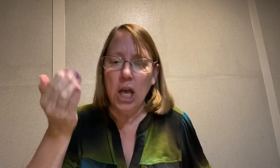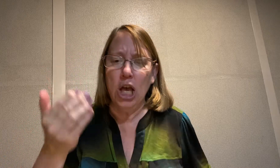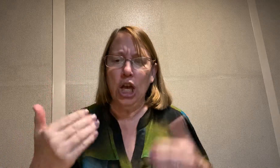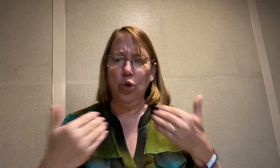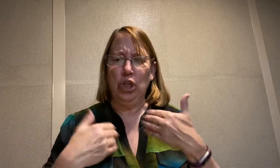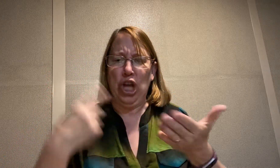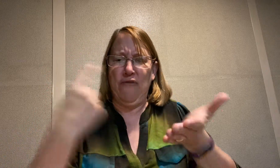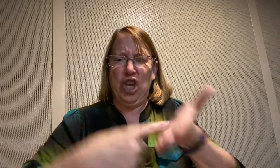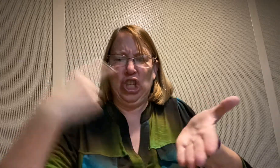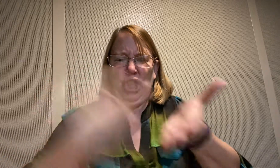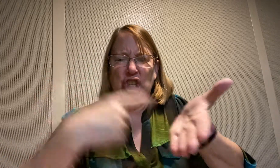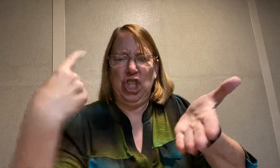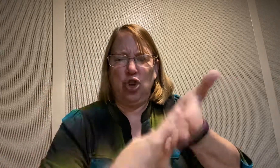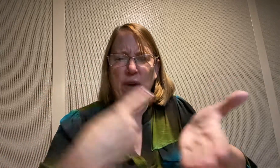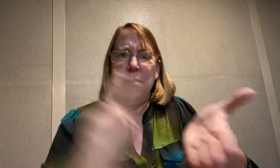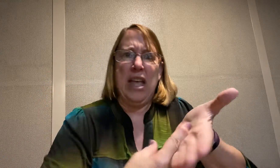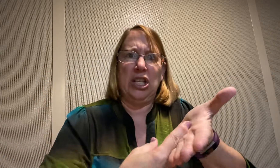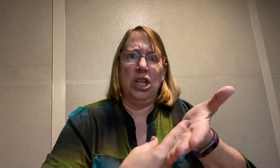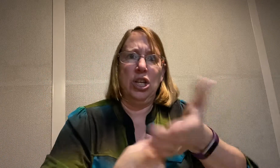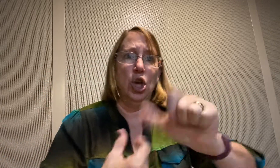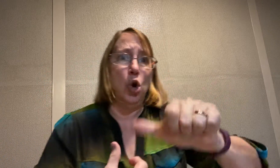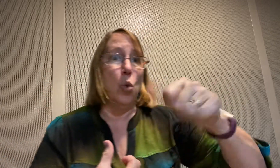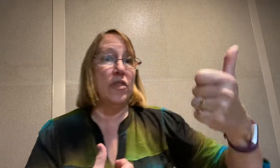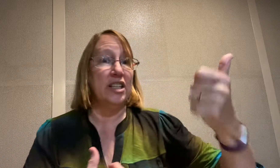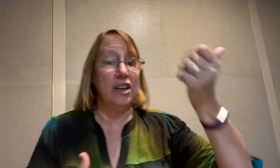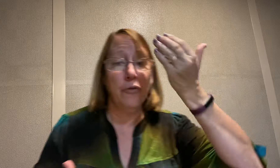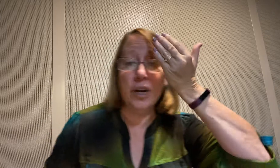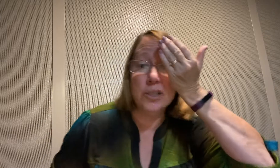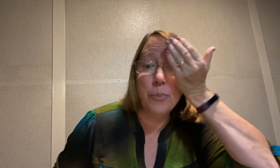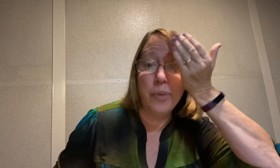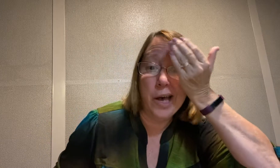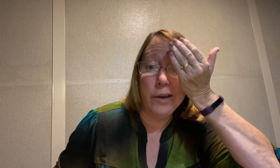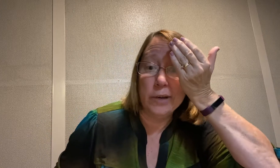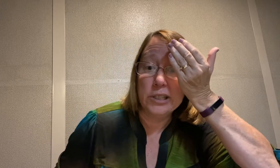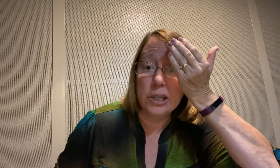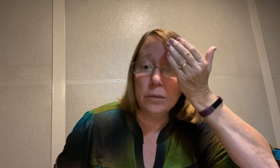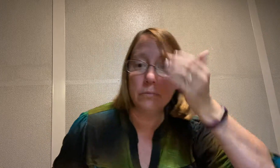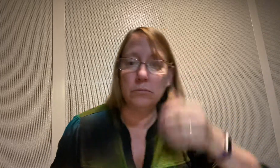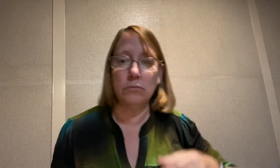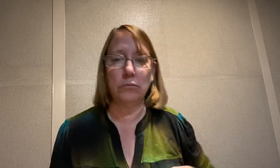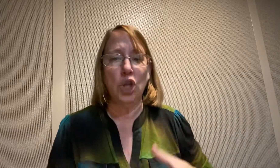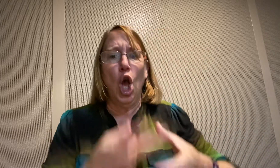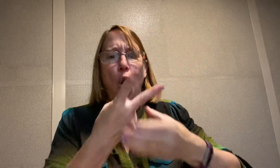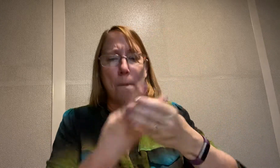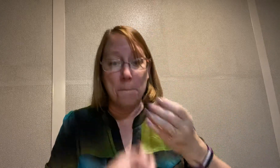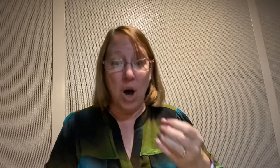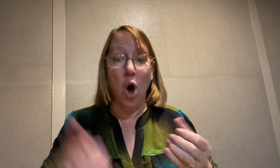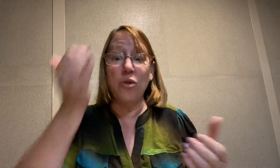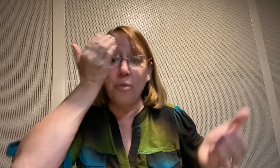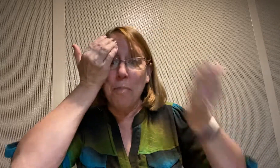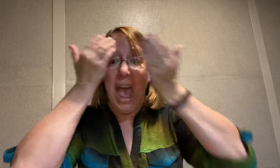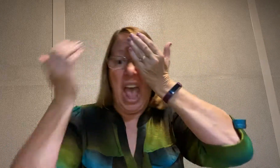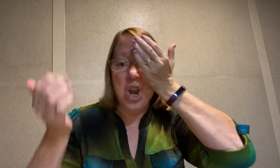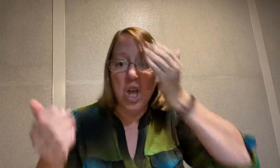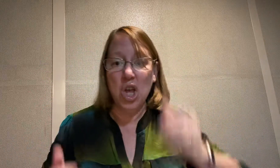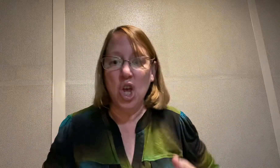He was having a disagreement with a different pirate. Both men